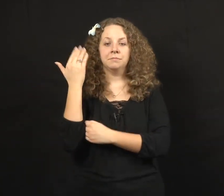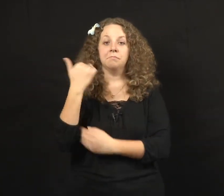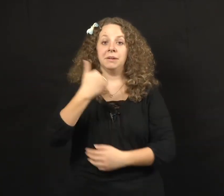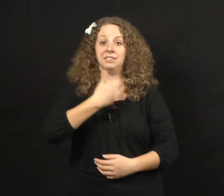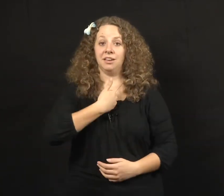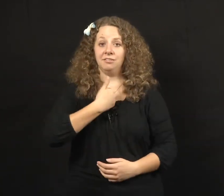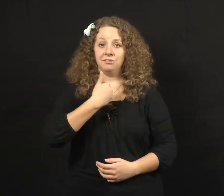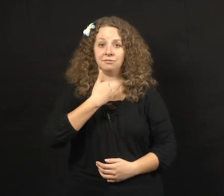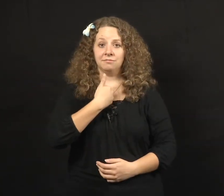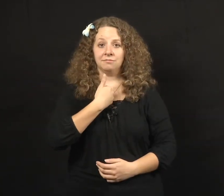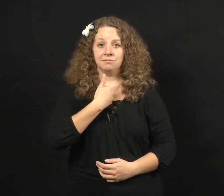Myself.